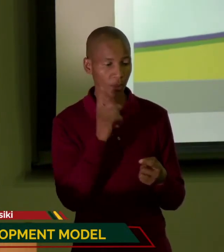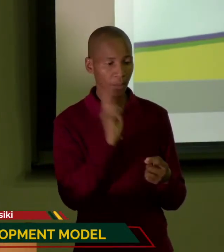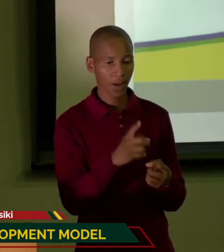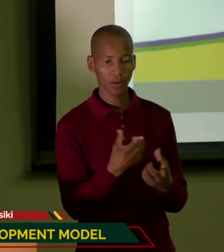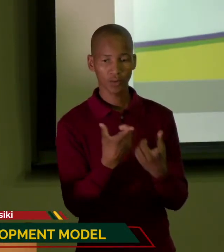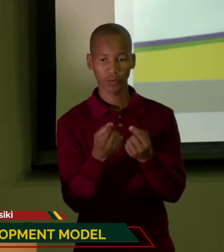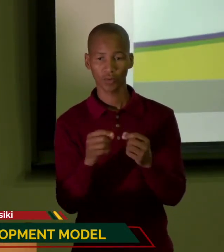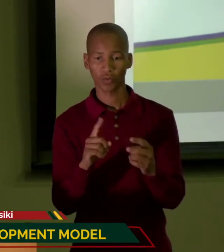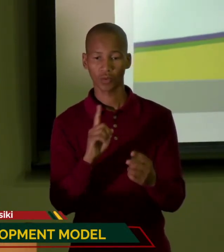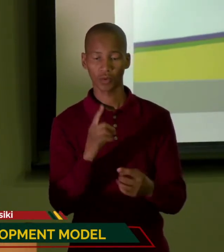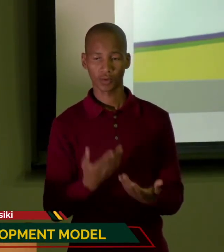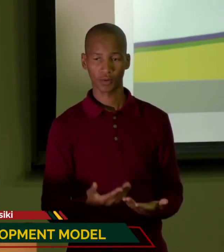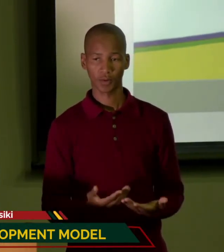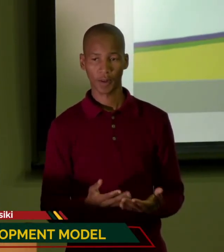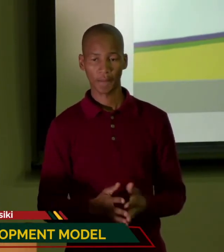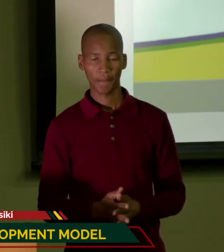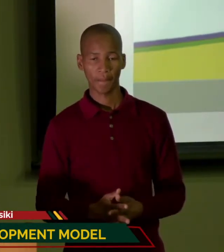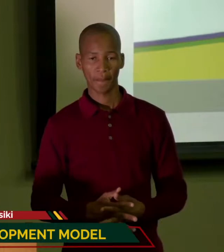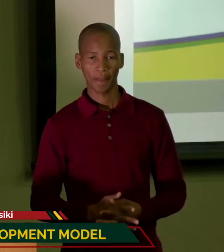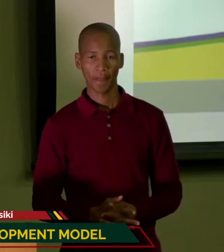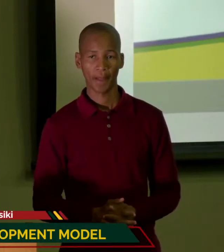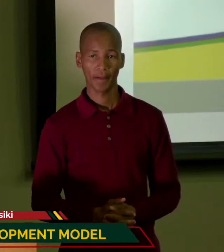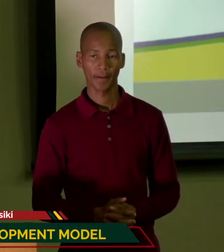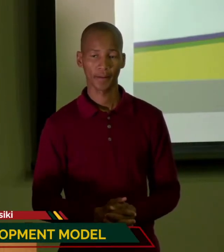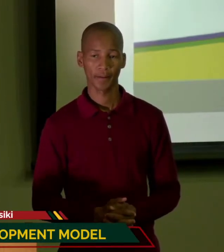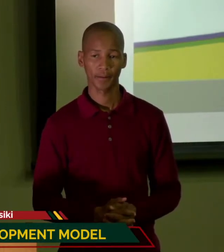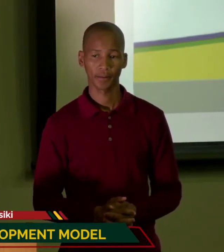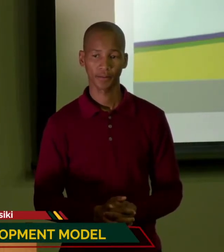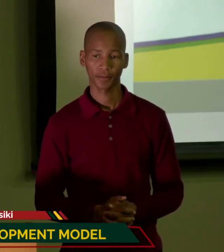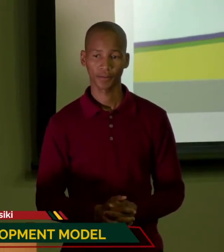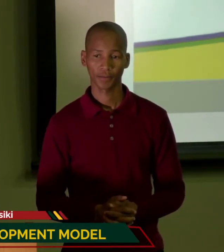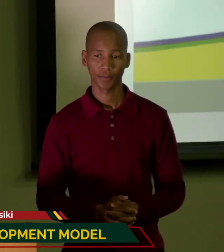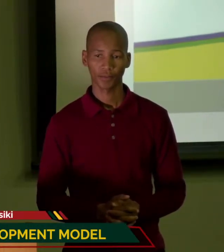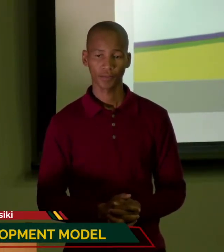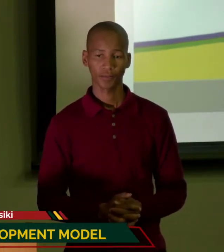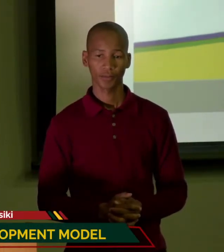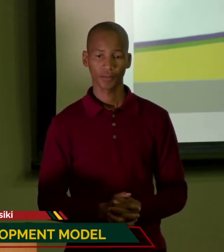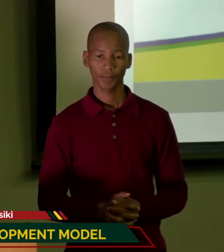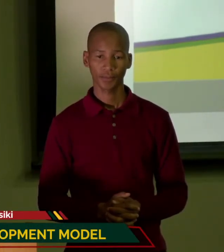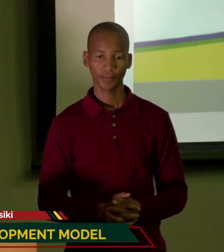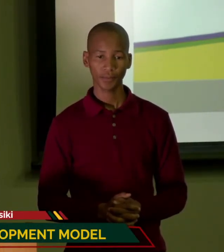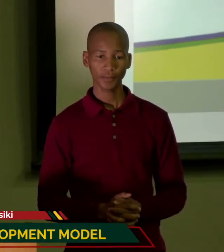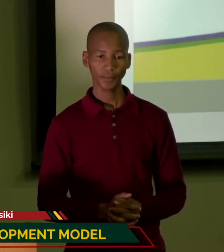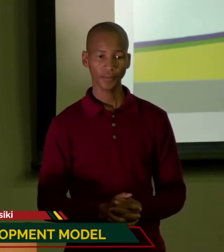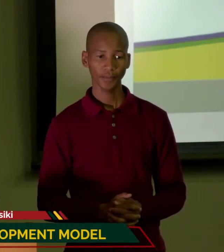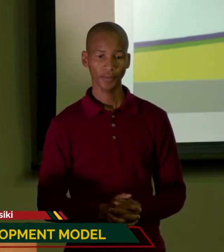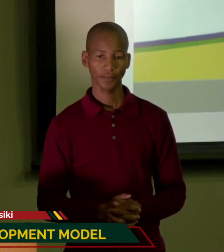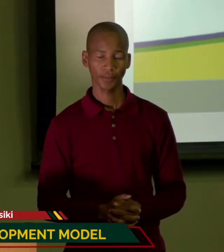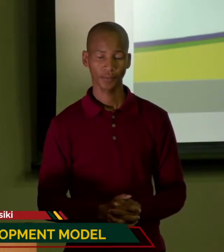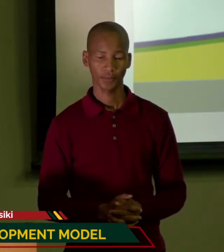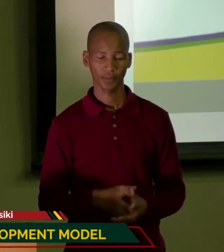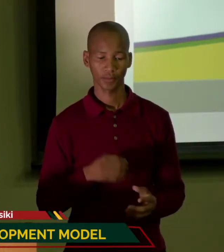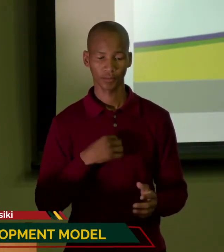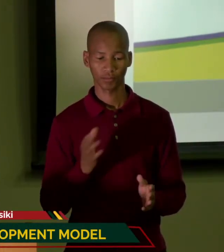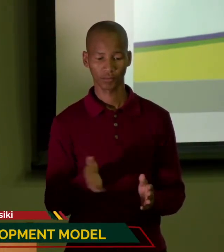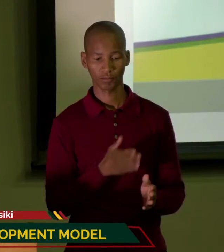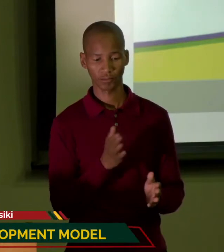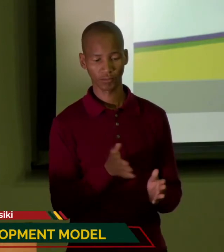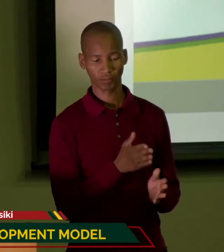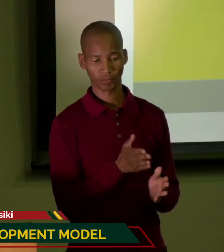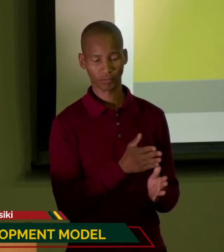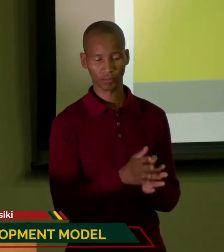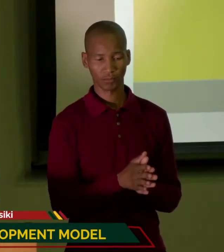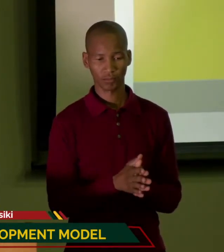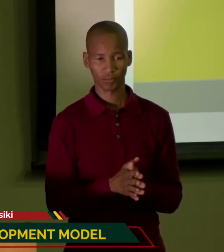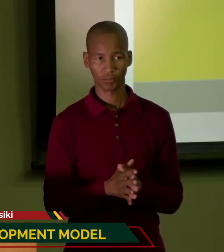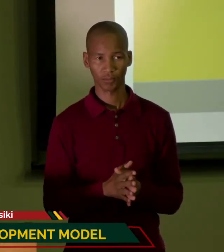ntoni. Then again, no real long term approach. Ndizawugqitha nakuleyo.